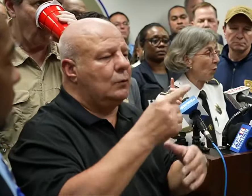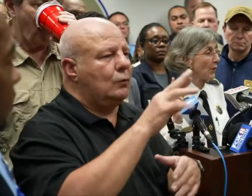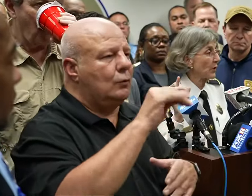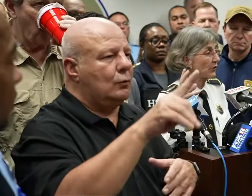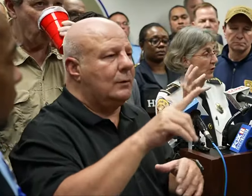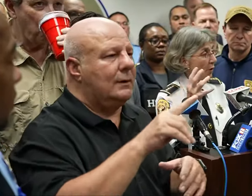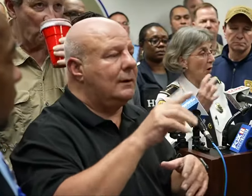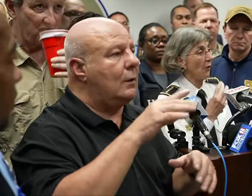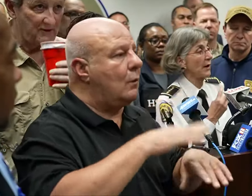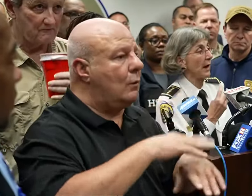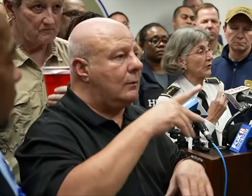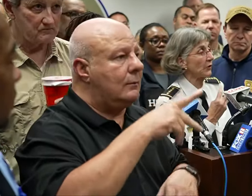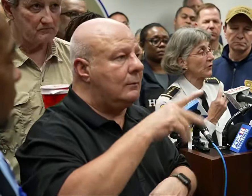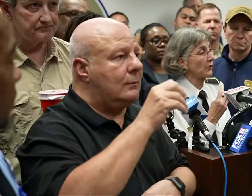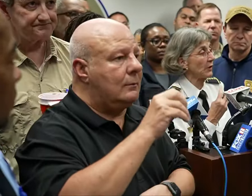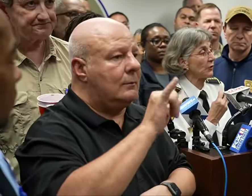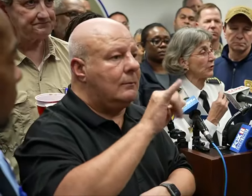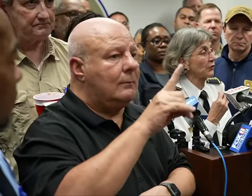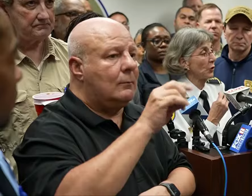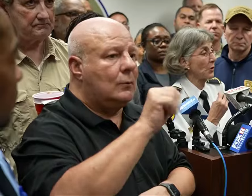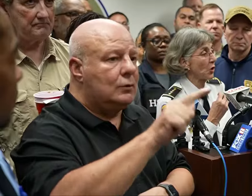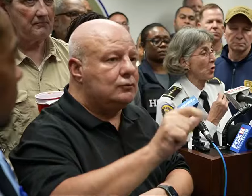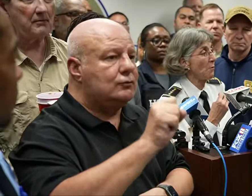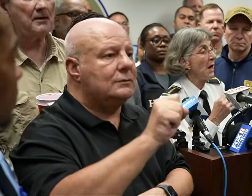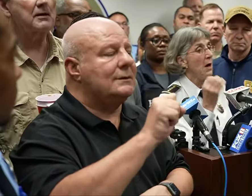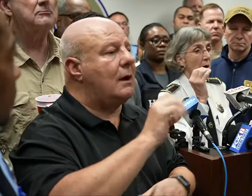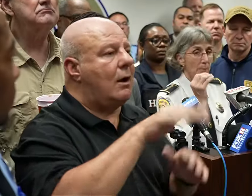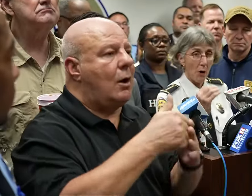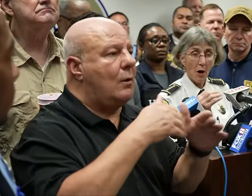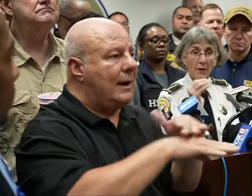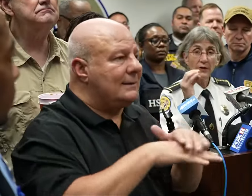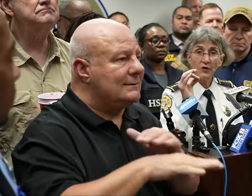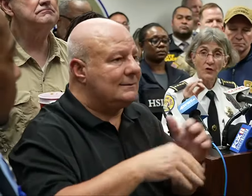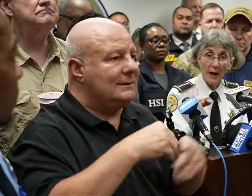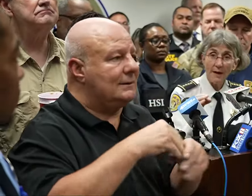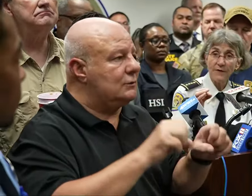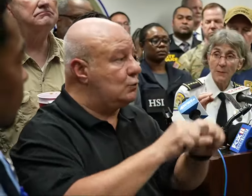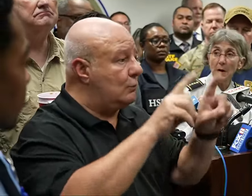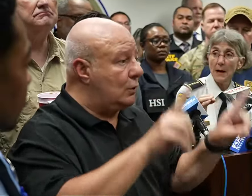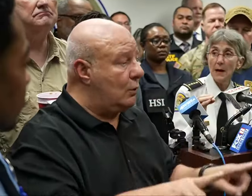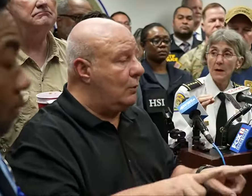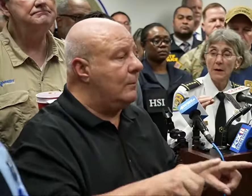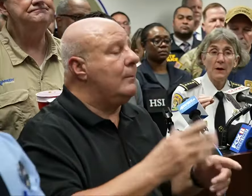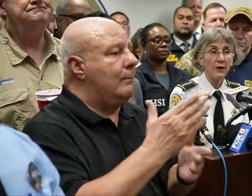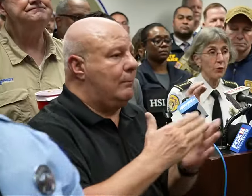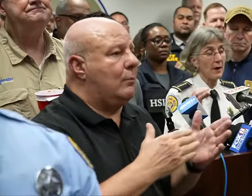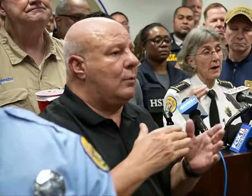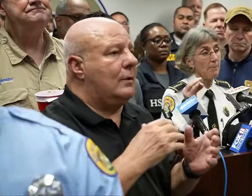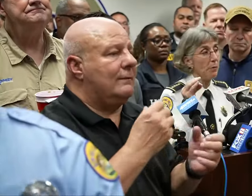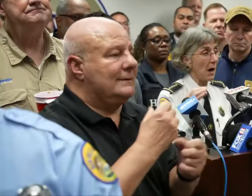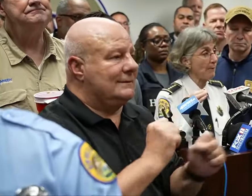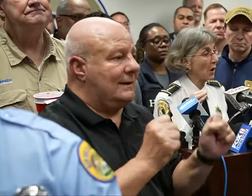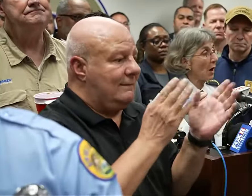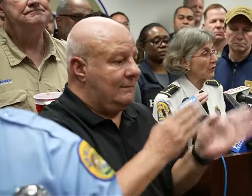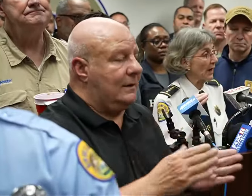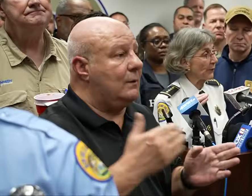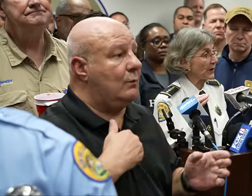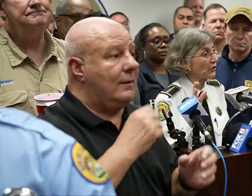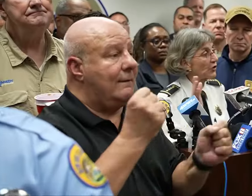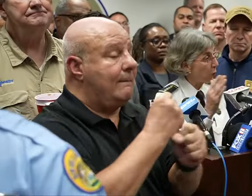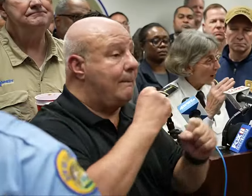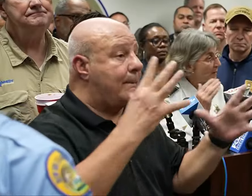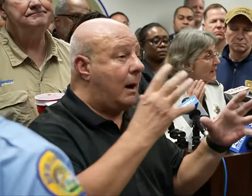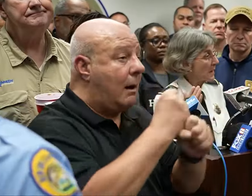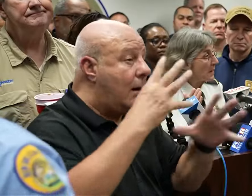on Poydras and all the accesses into the Superdome. Part of the safety plan is we have bomb dogs out